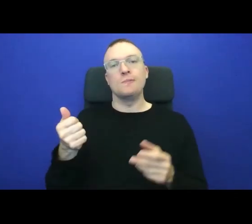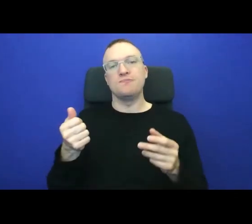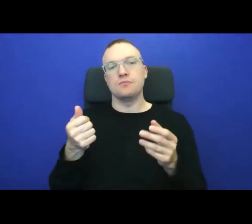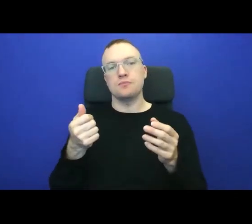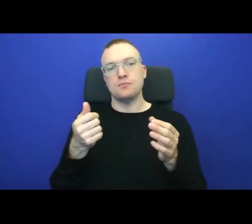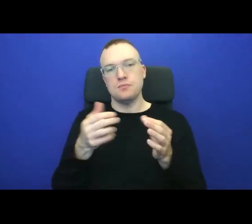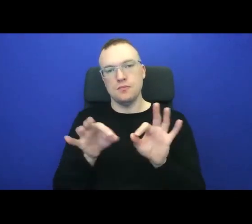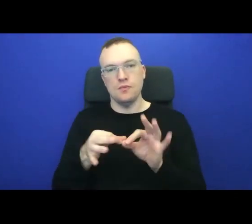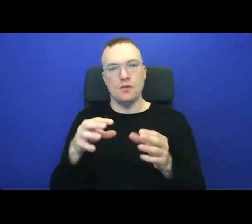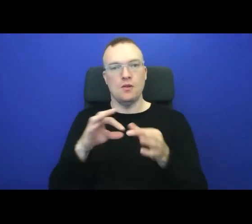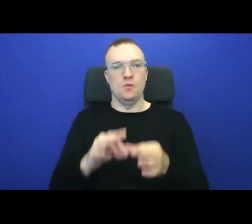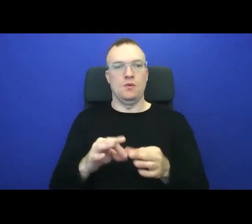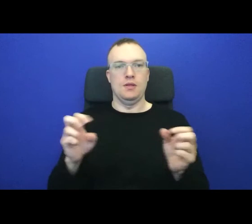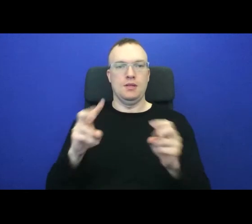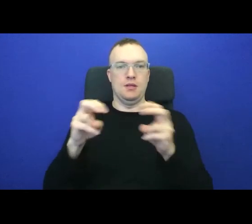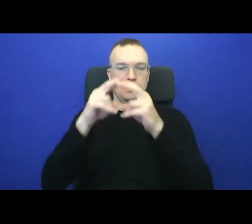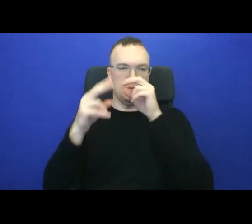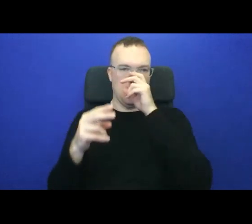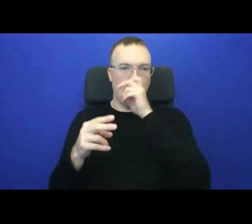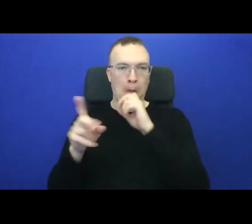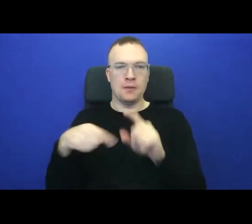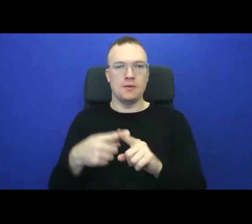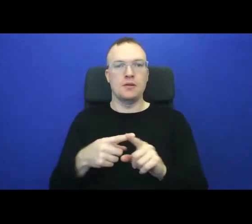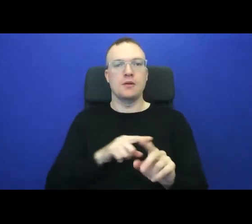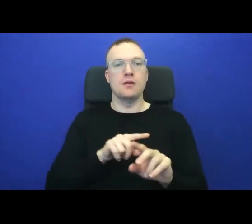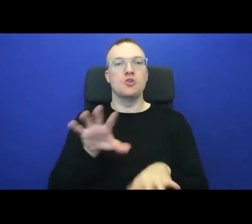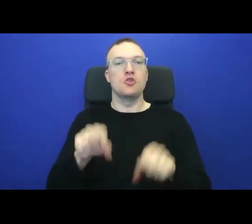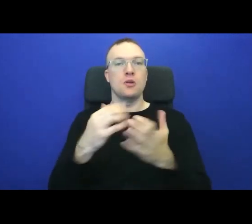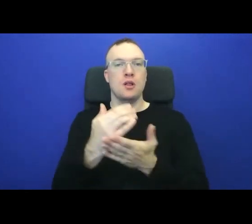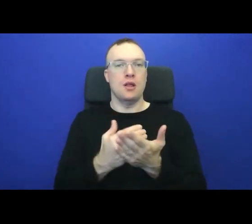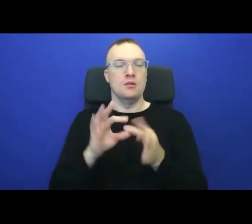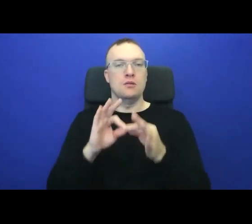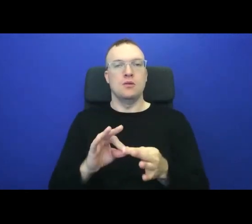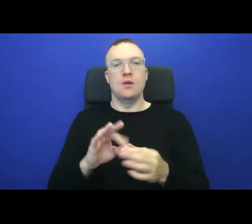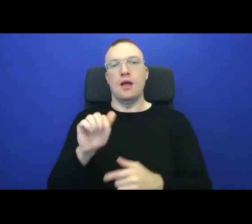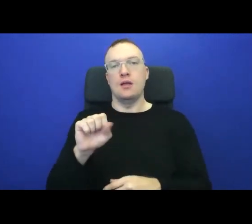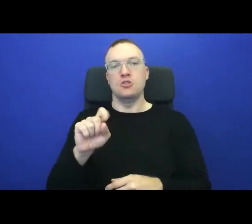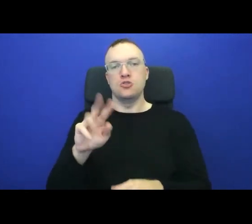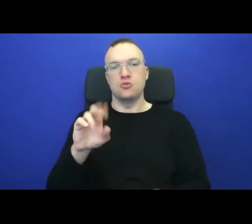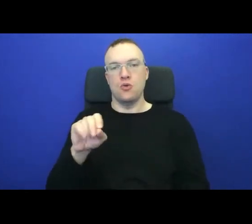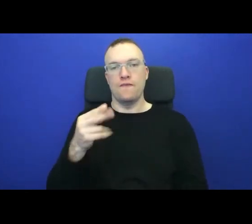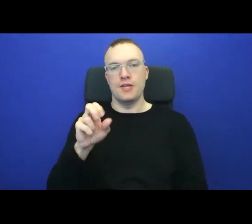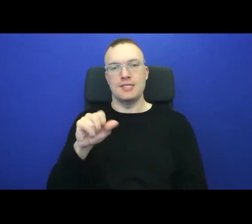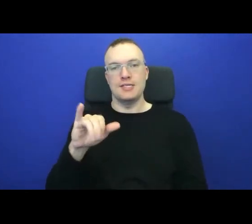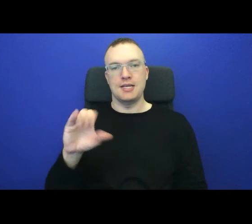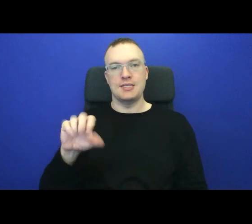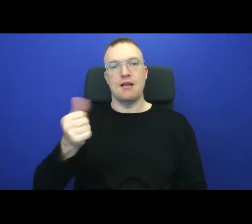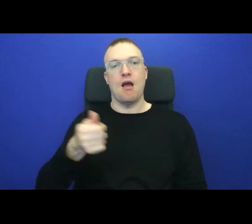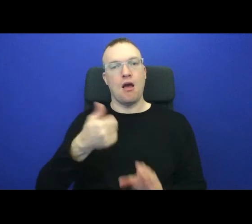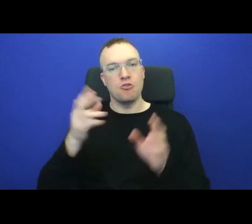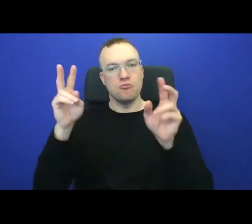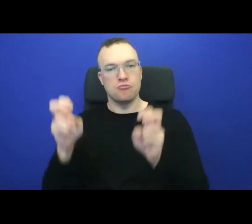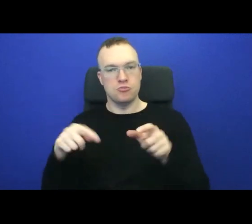castle, taking down data and so on, and then took classes on astrophysics and computing during the day. And one of